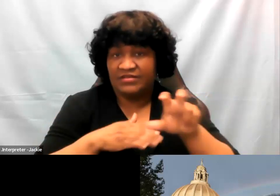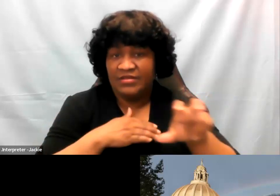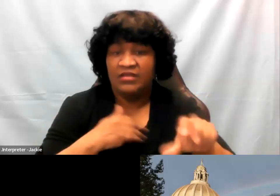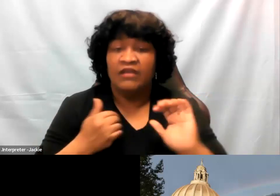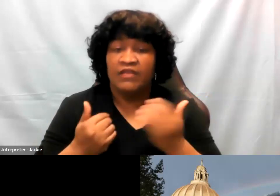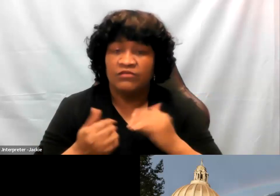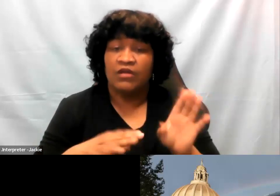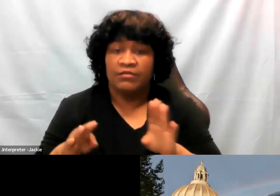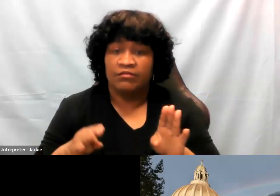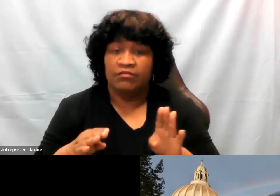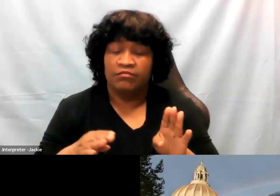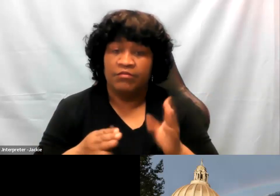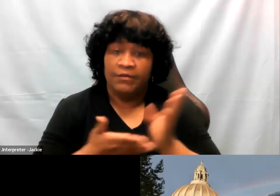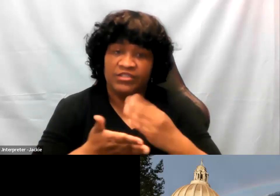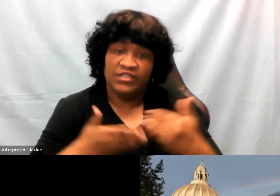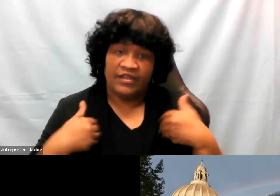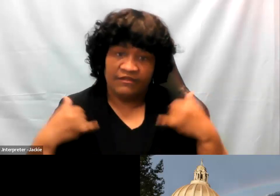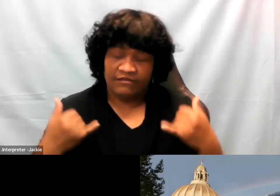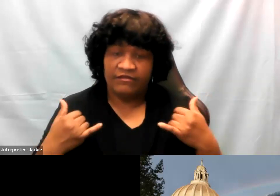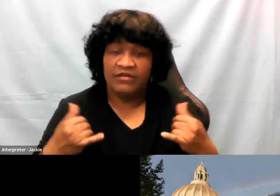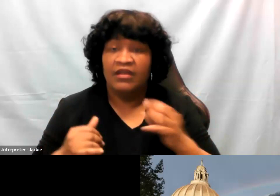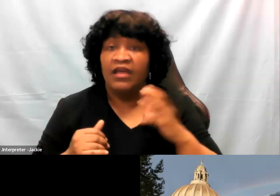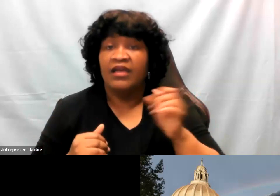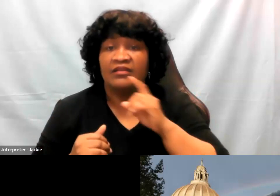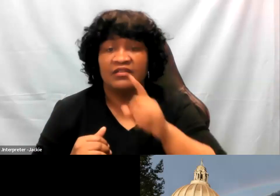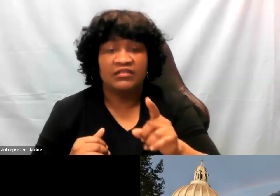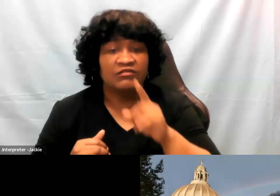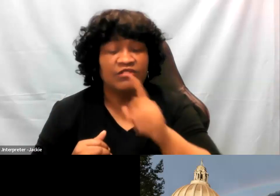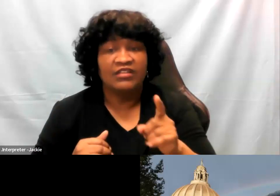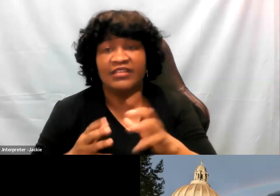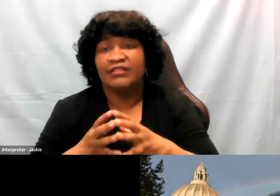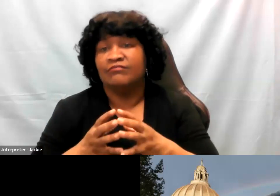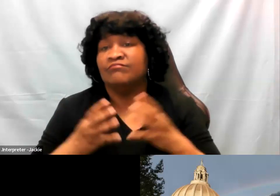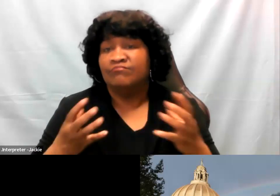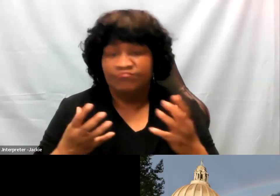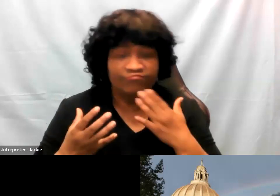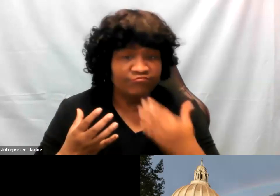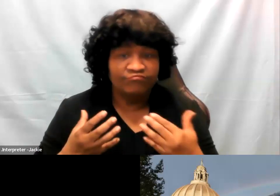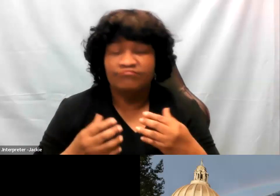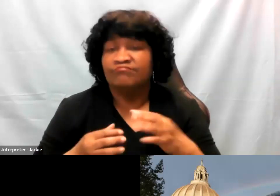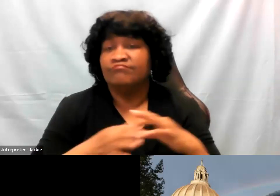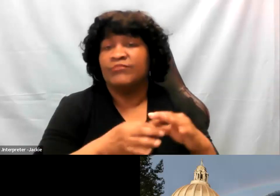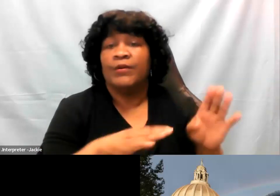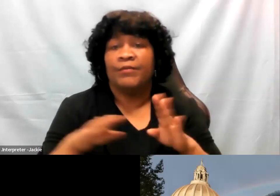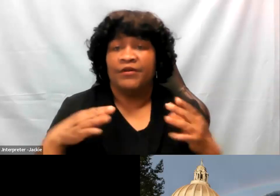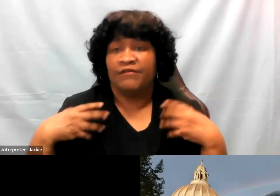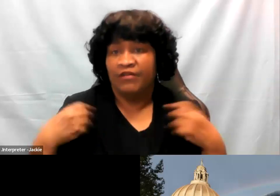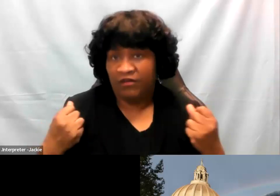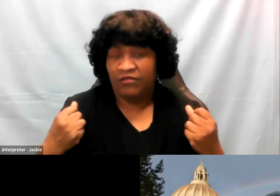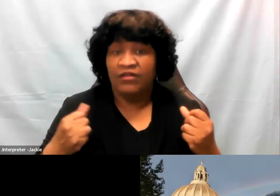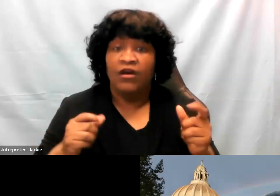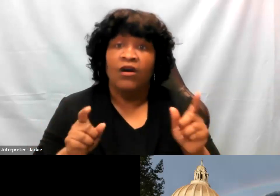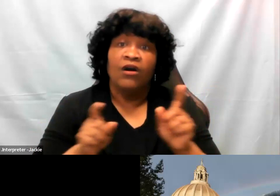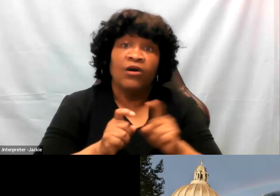budget has. And it is a really robust budget in terms of behavioral health. And on a side note, I'll